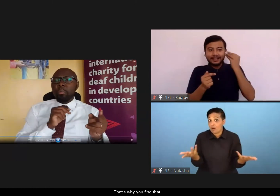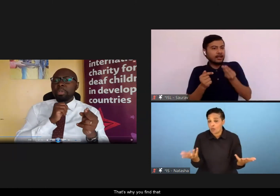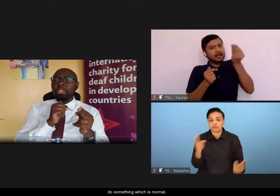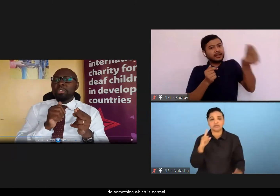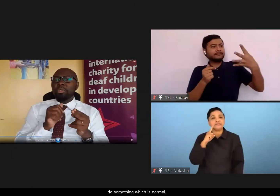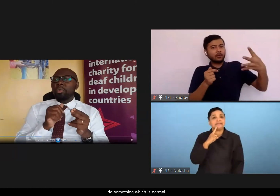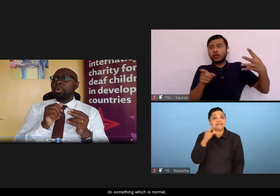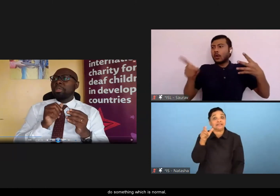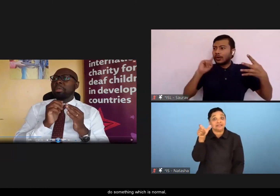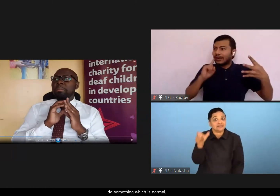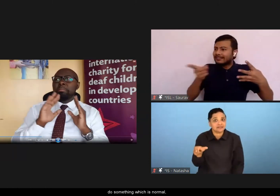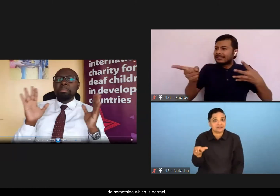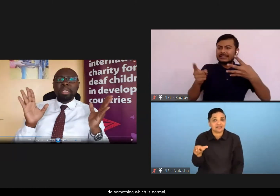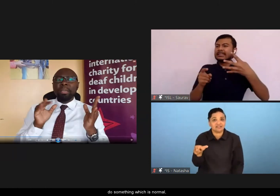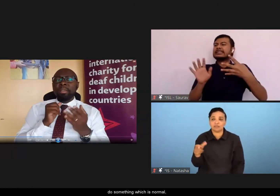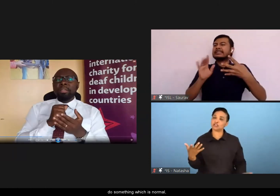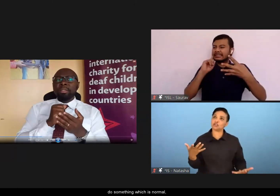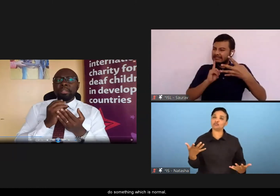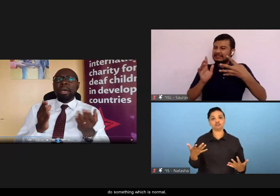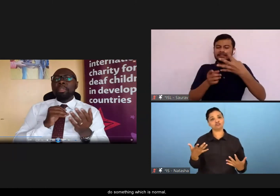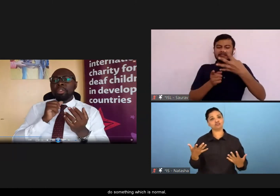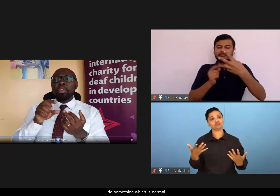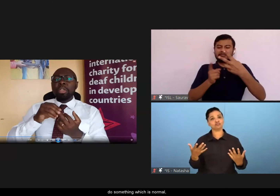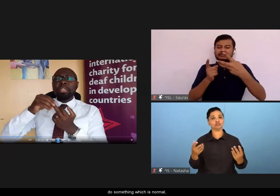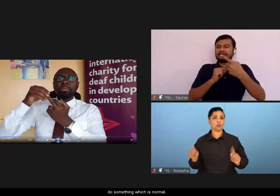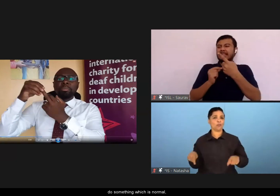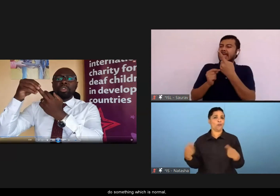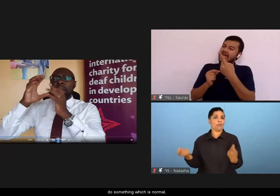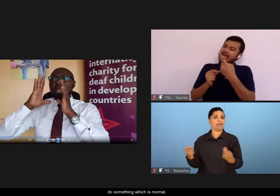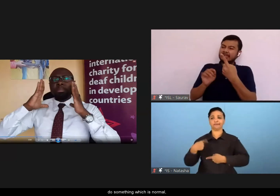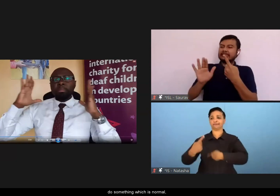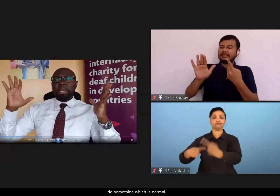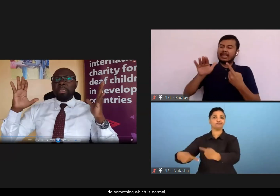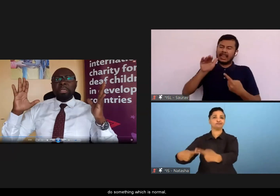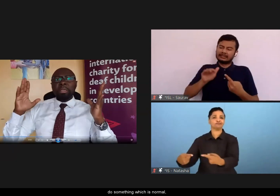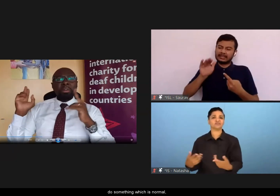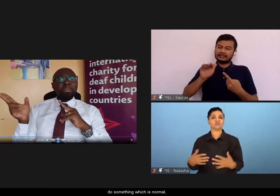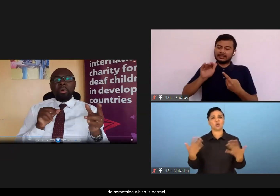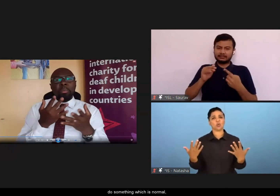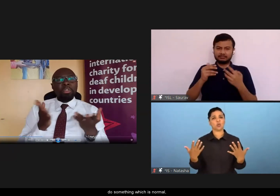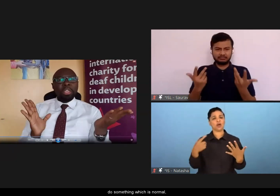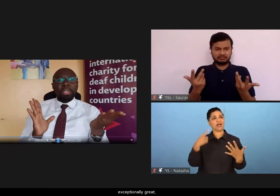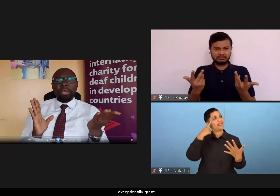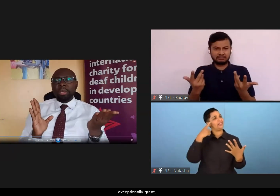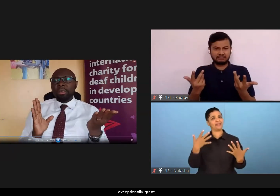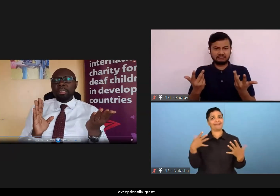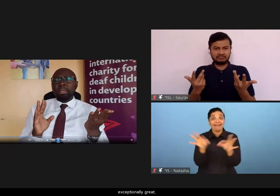can do something which is normal, something that is not great, something that is not